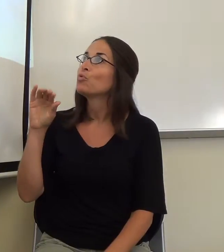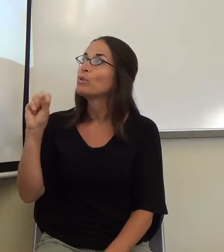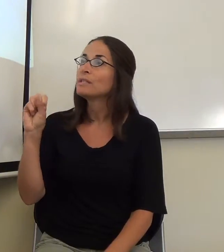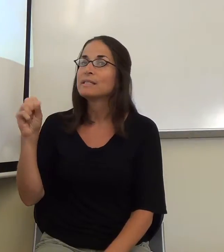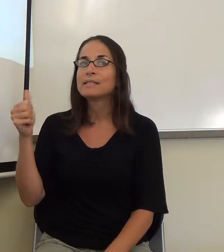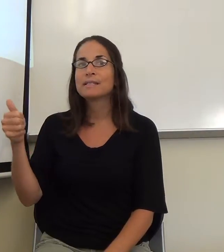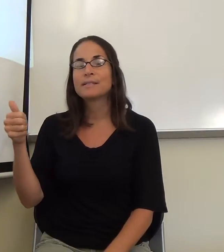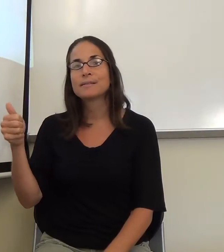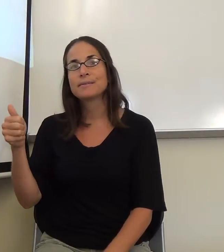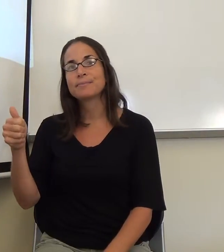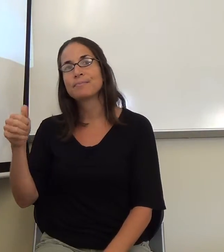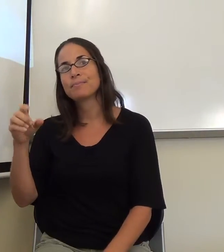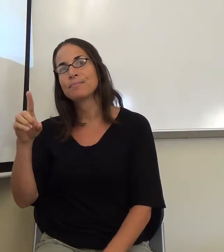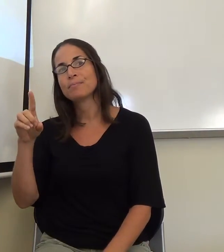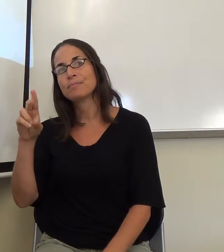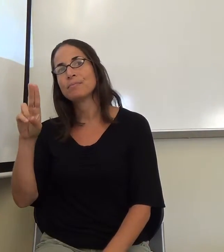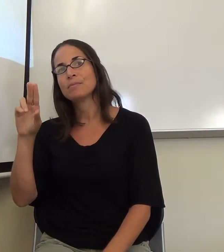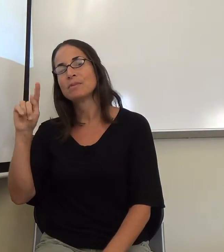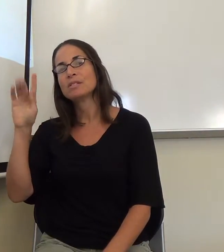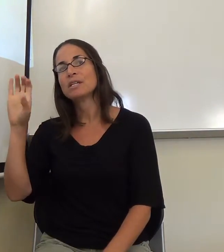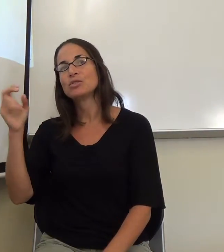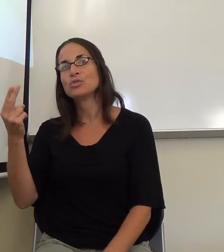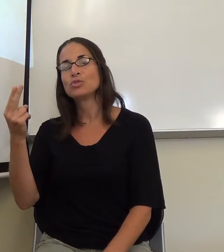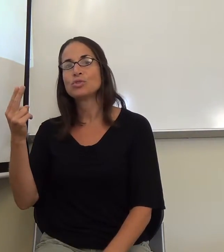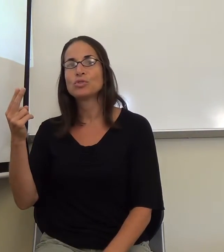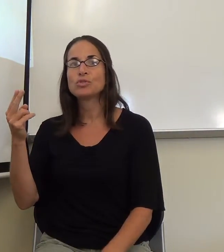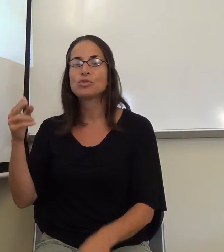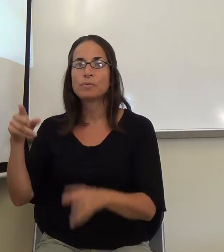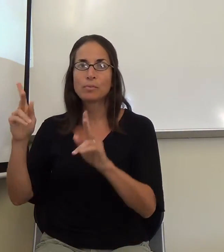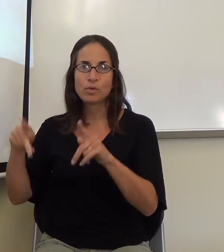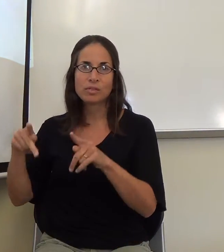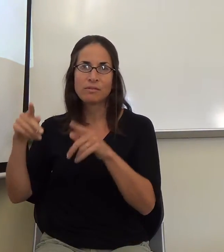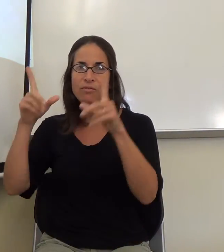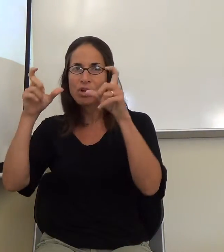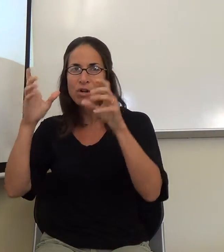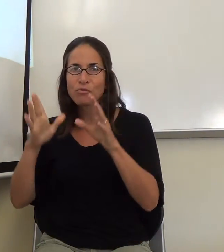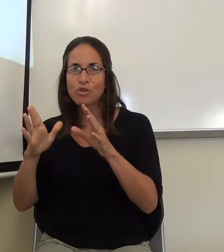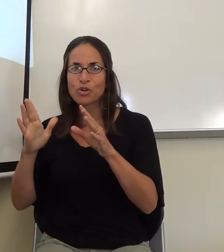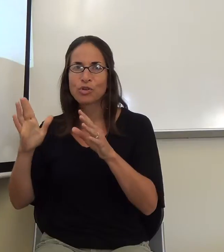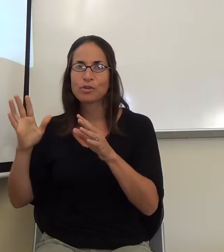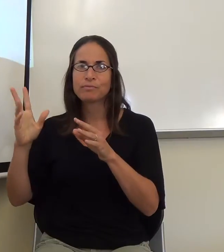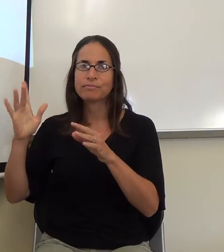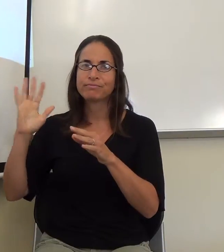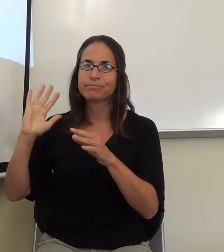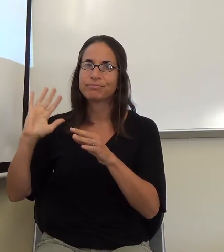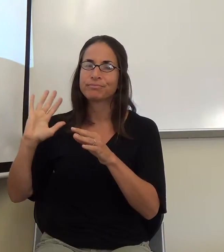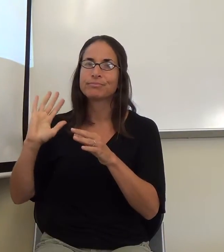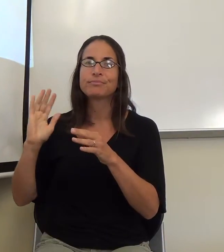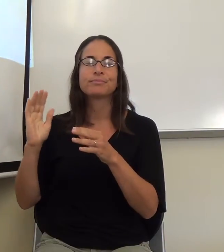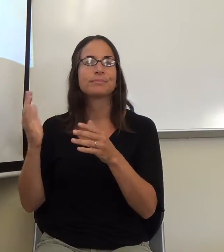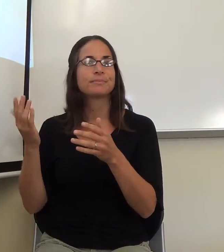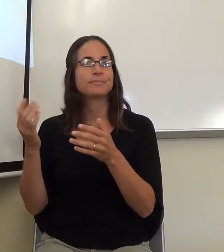person. And he was a photographer back in the late,